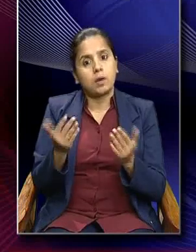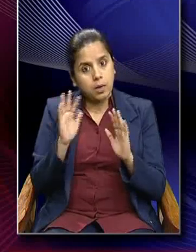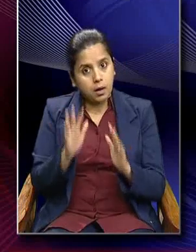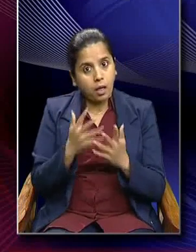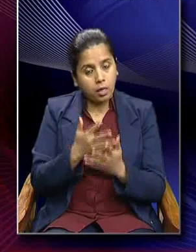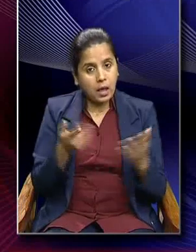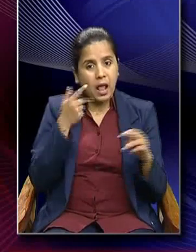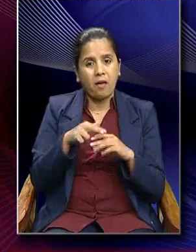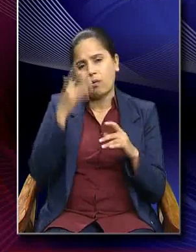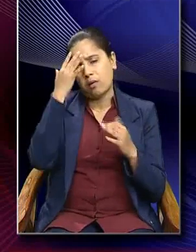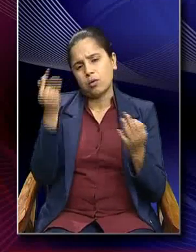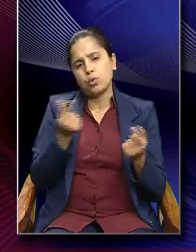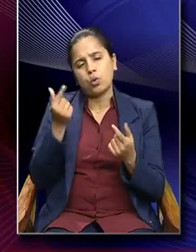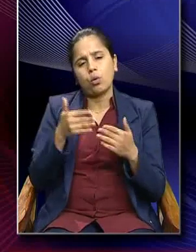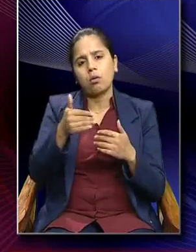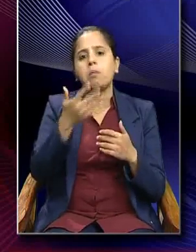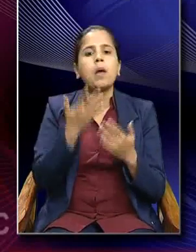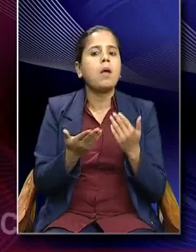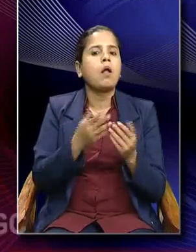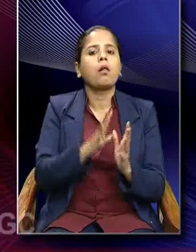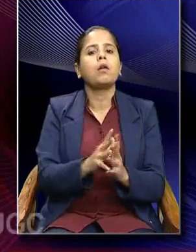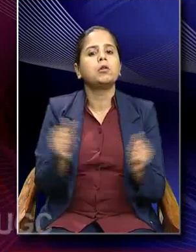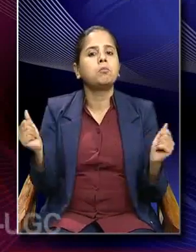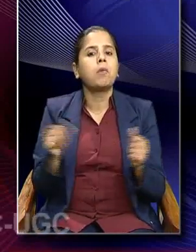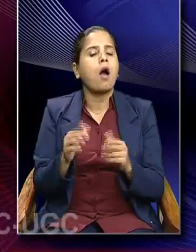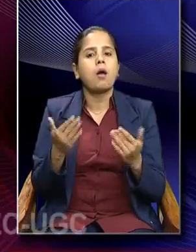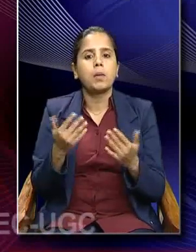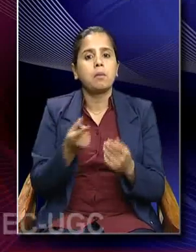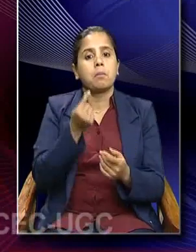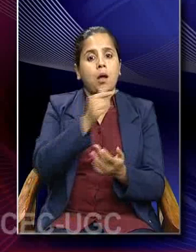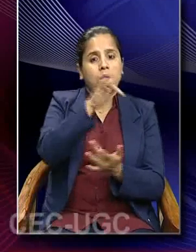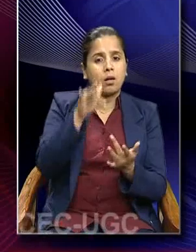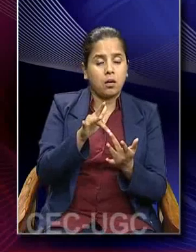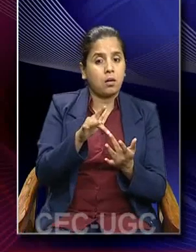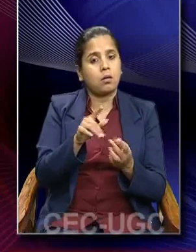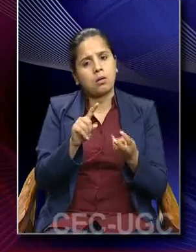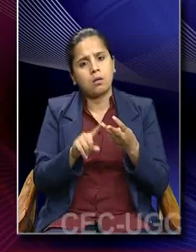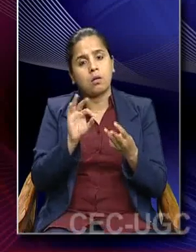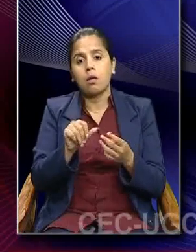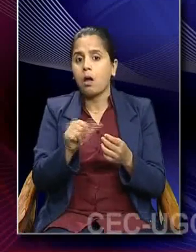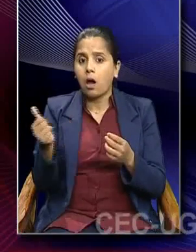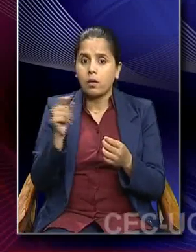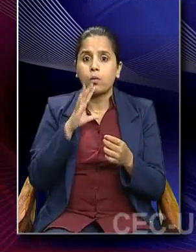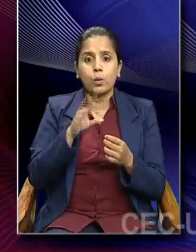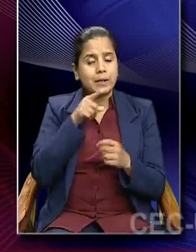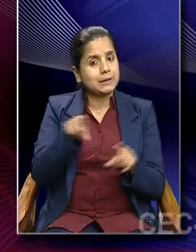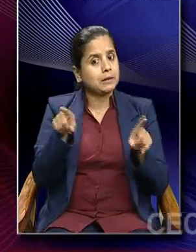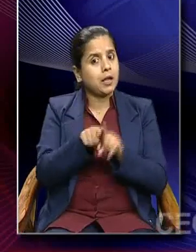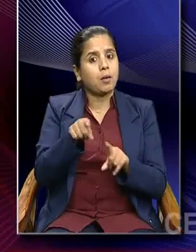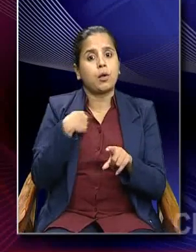of energy security majorly. So affordability, other thing, is also affected by the same